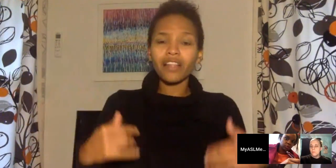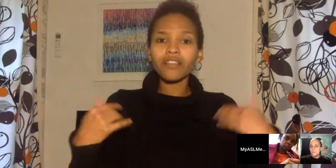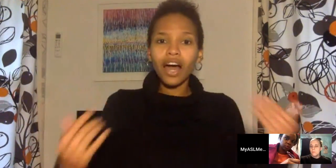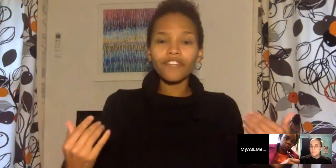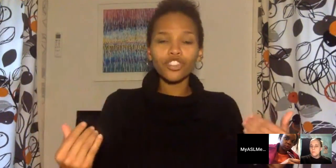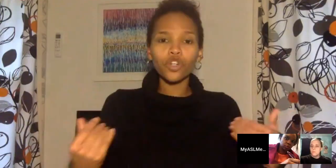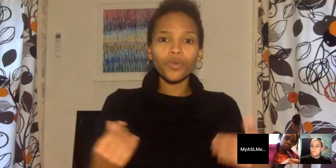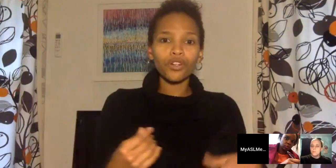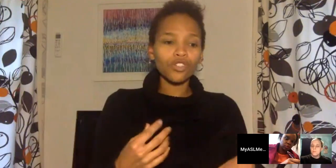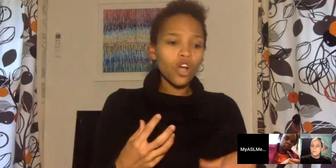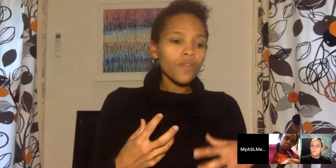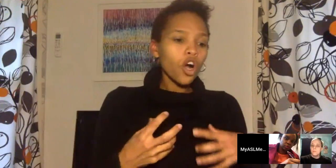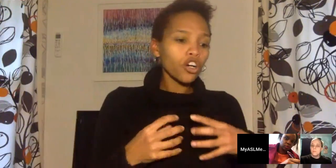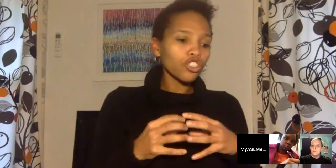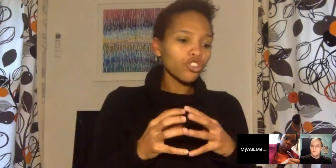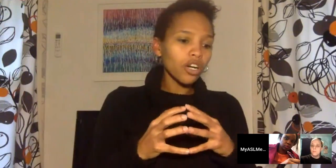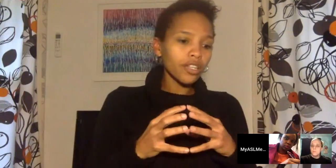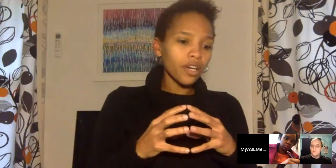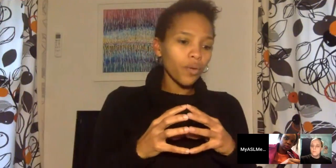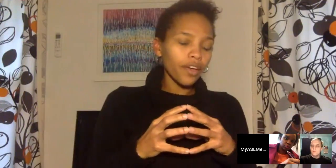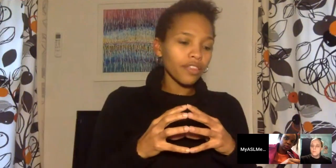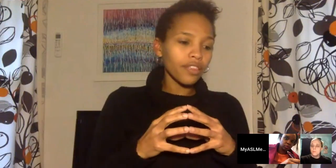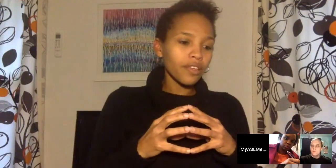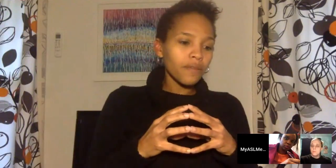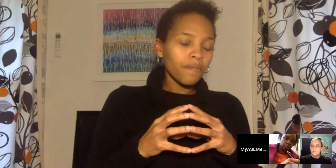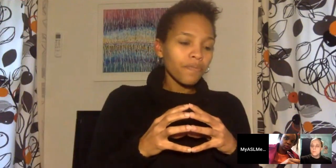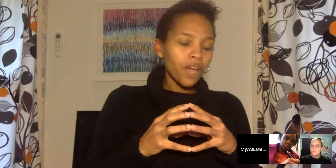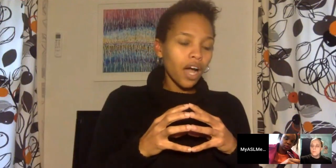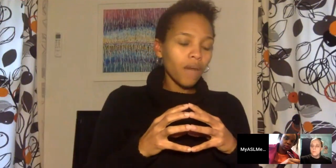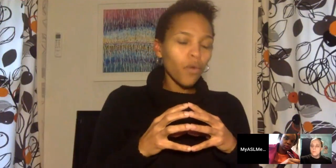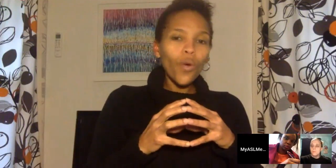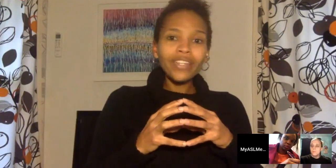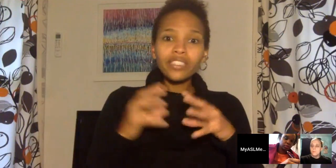lot of interpreters are struggling with when